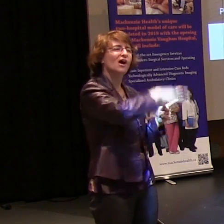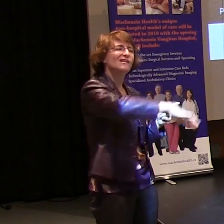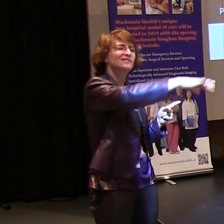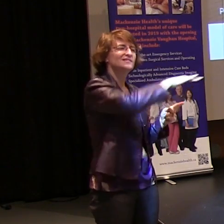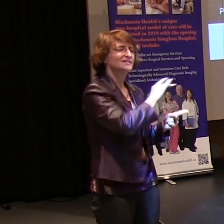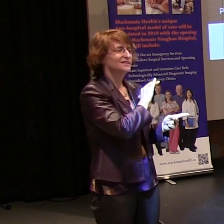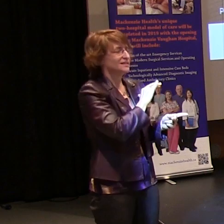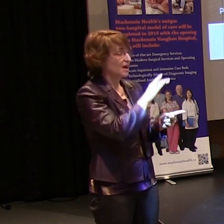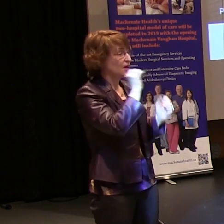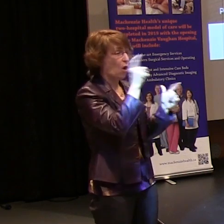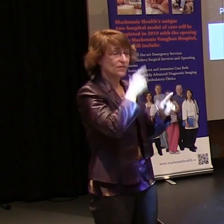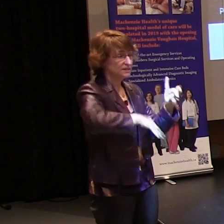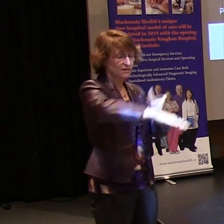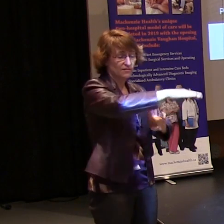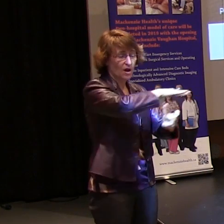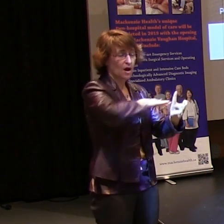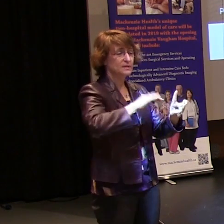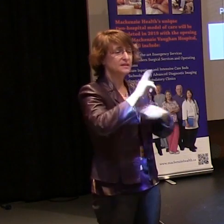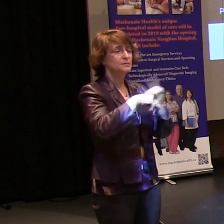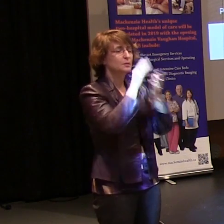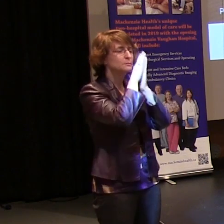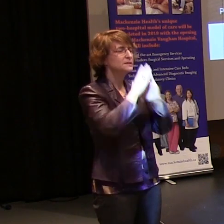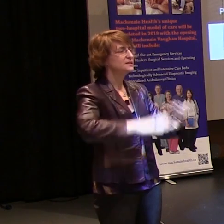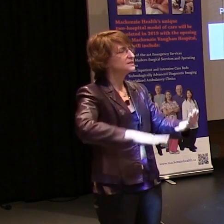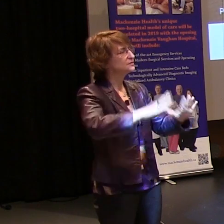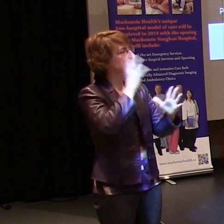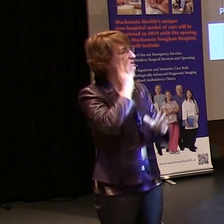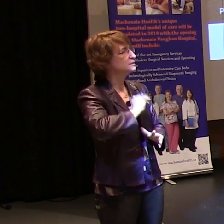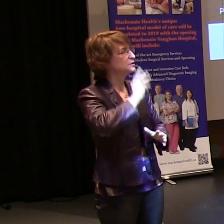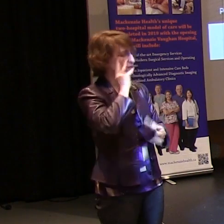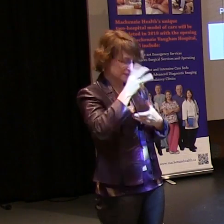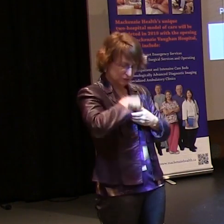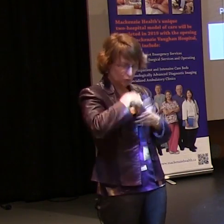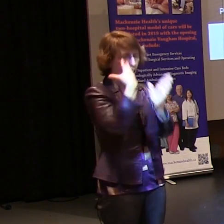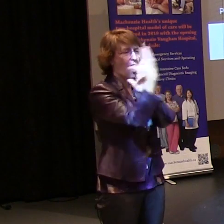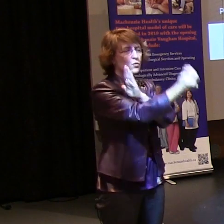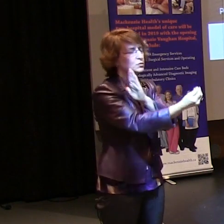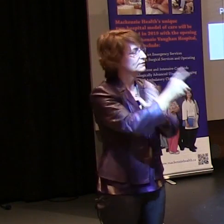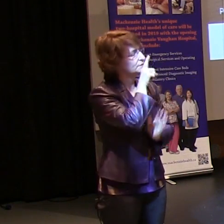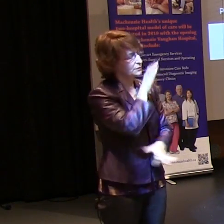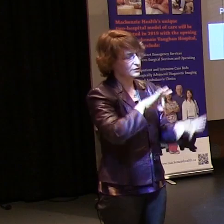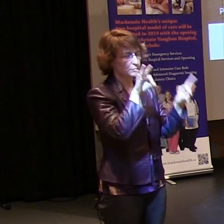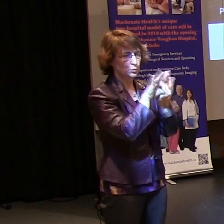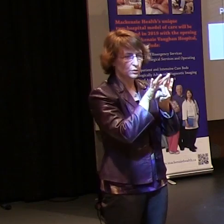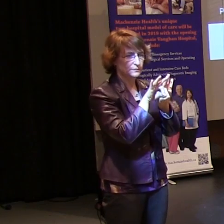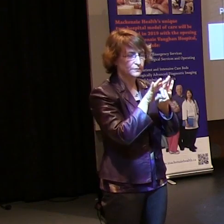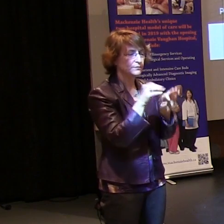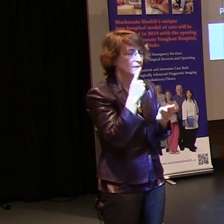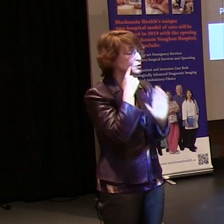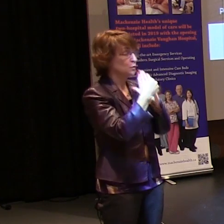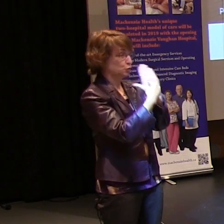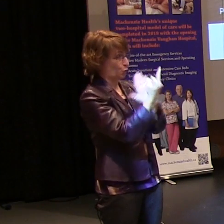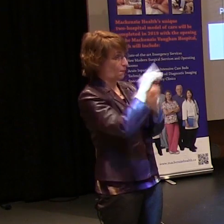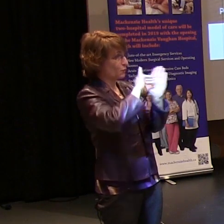this environment, it's around oasis. Indoor, outdoor, it's a very critical element. So I'll show you a project